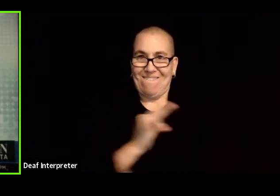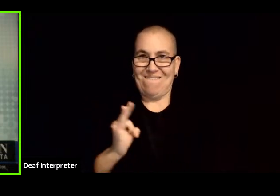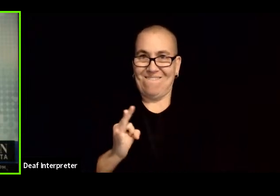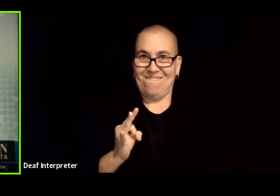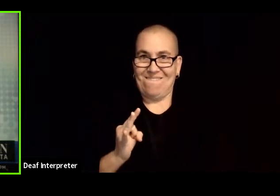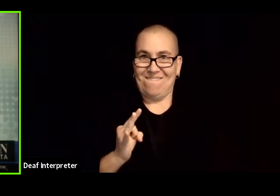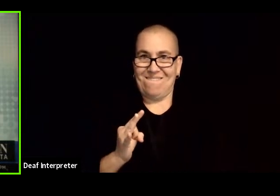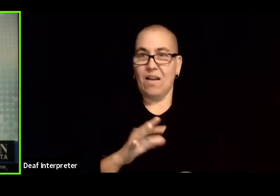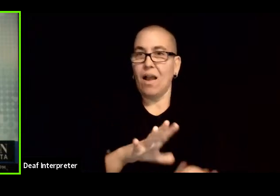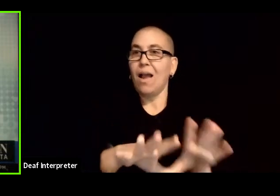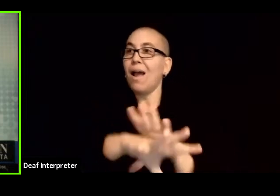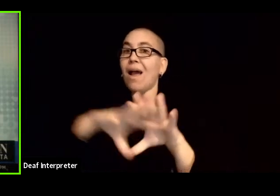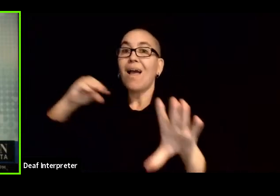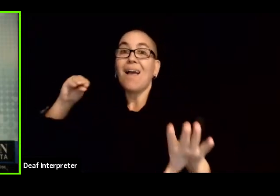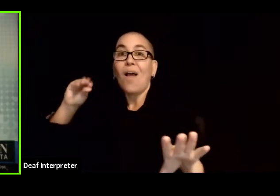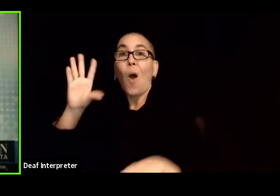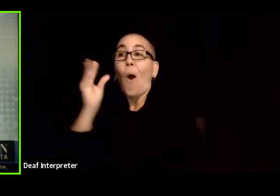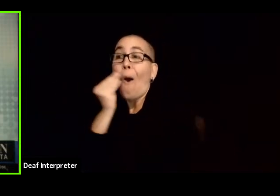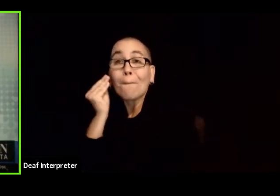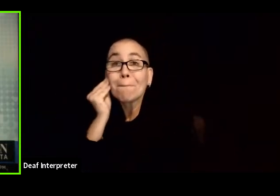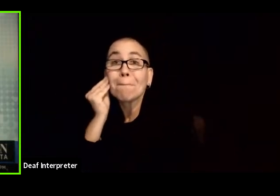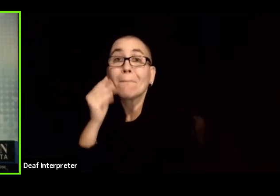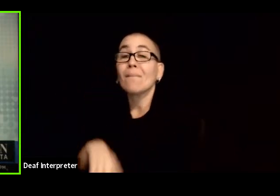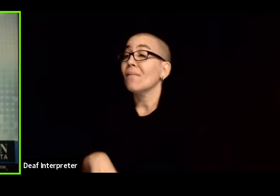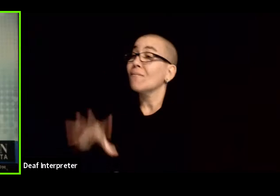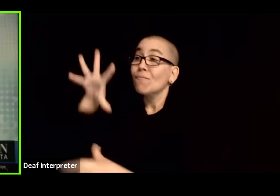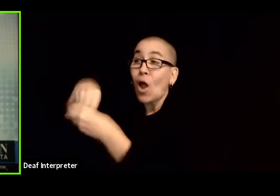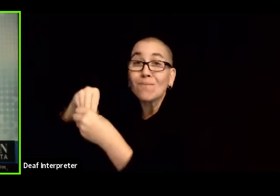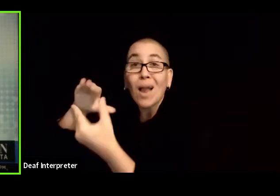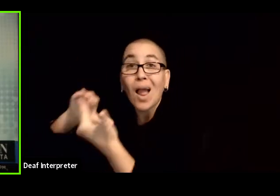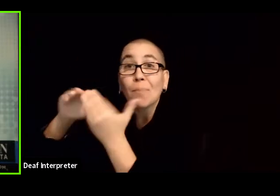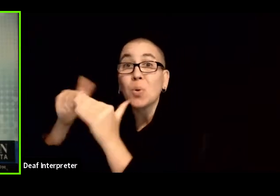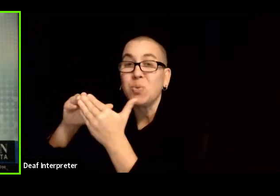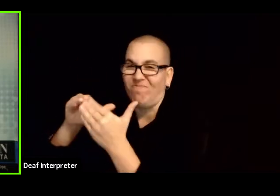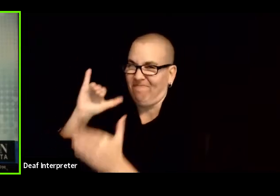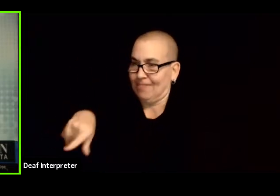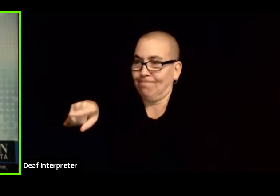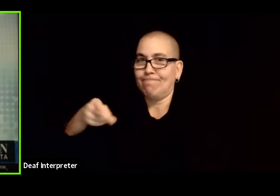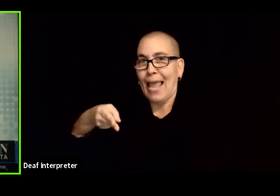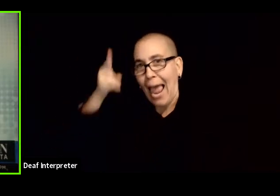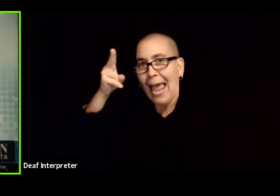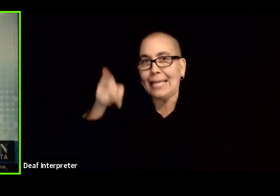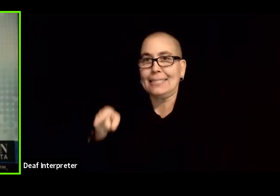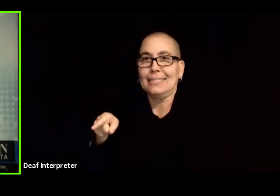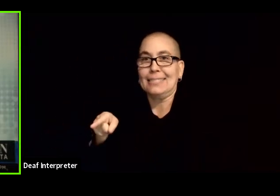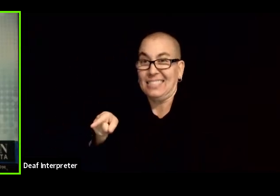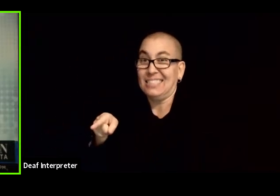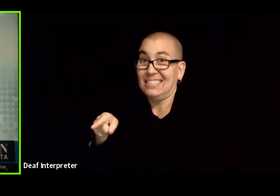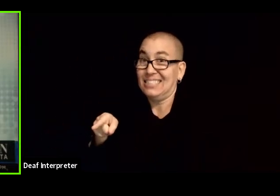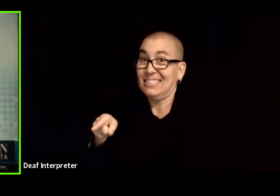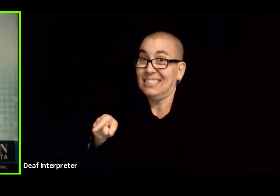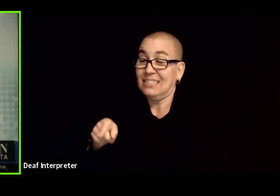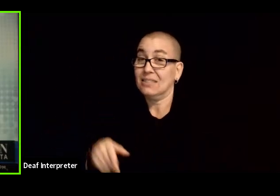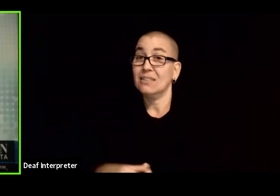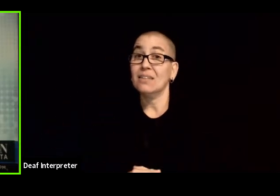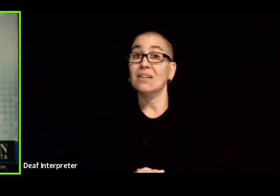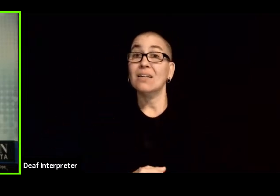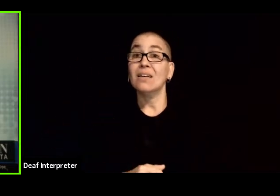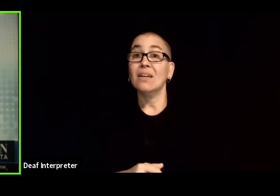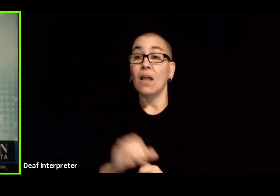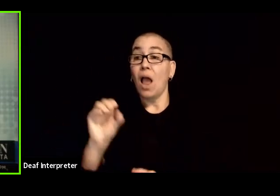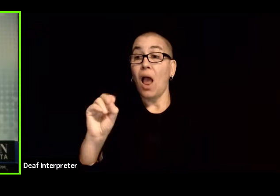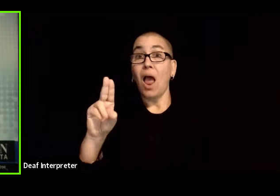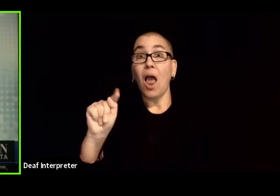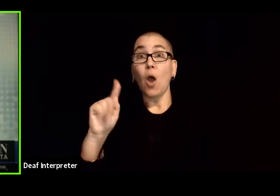communities. Multiple outbreaks associated with activities outside of work, for example, social gatherings such as